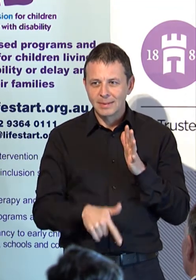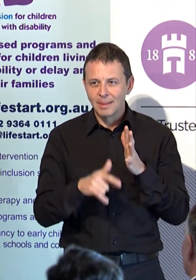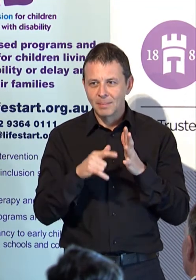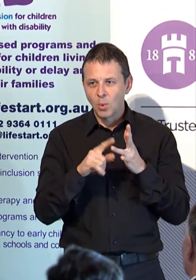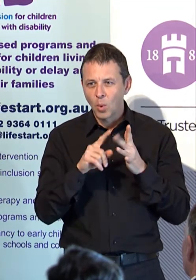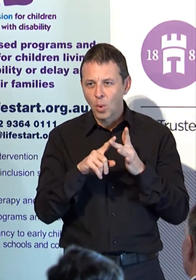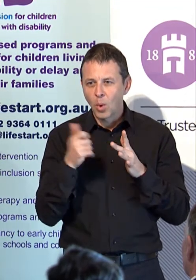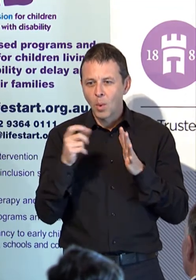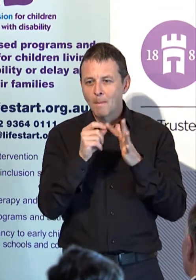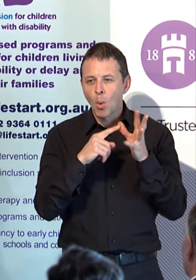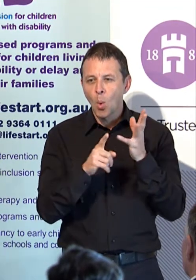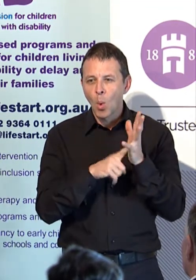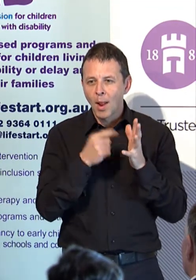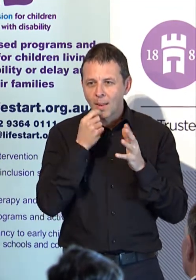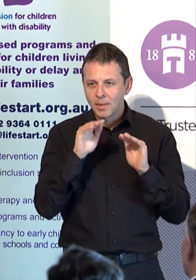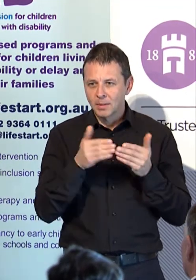you a little insight.